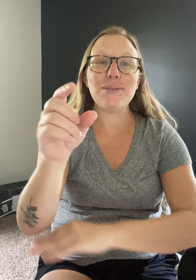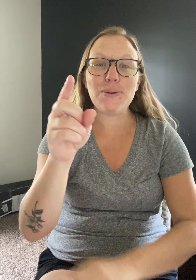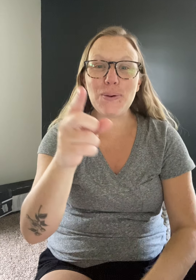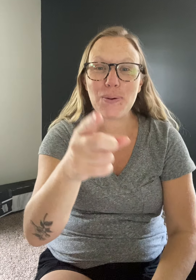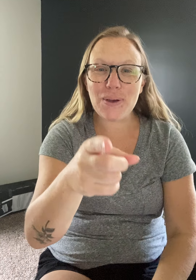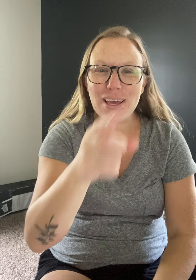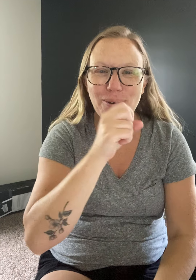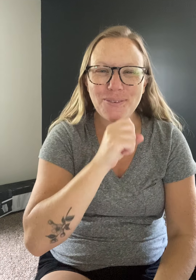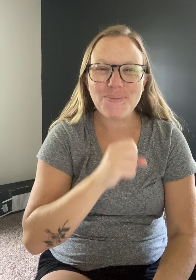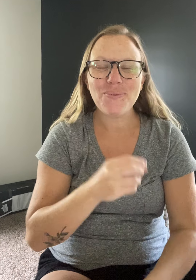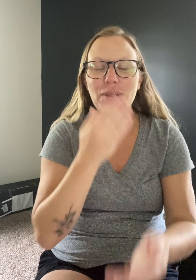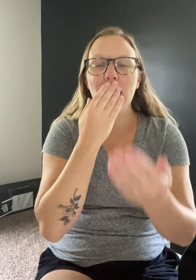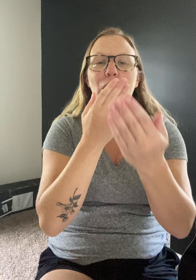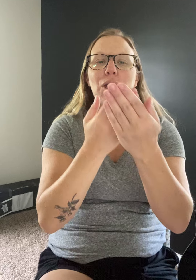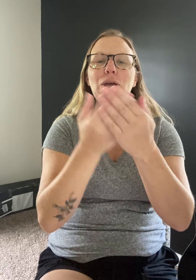to you.